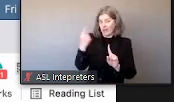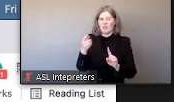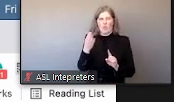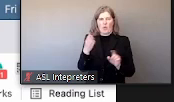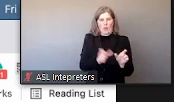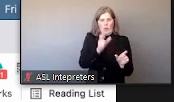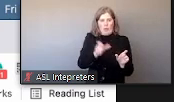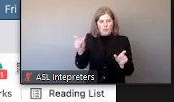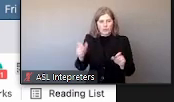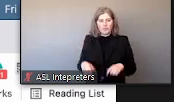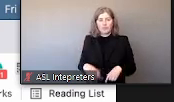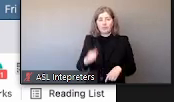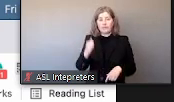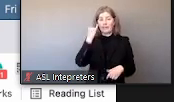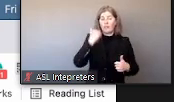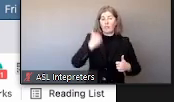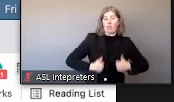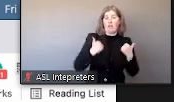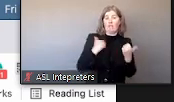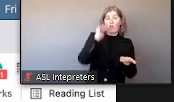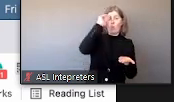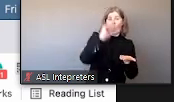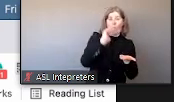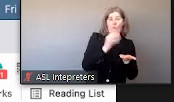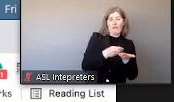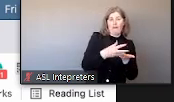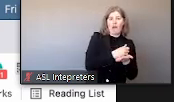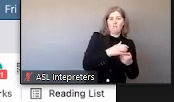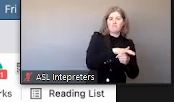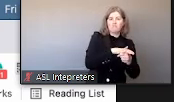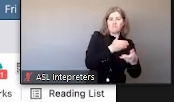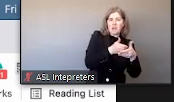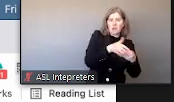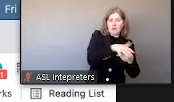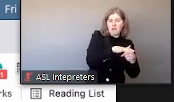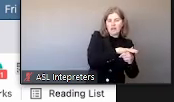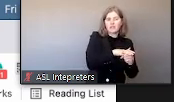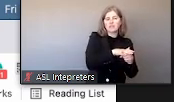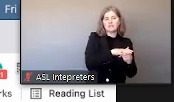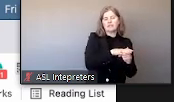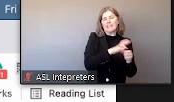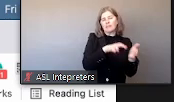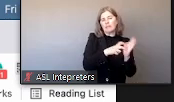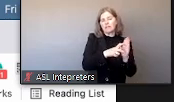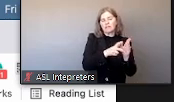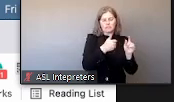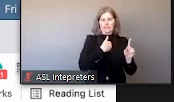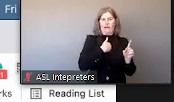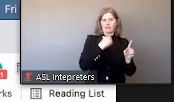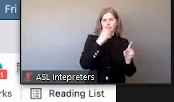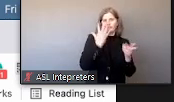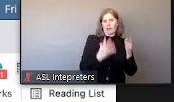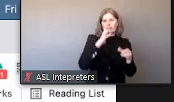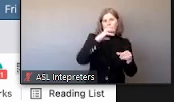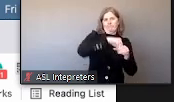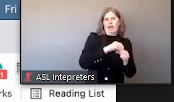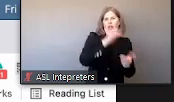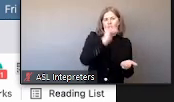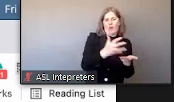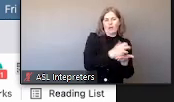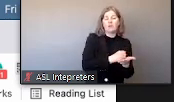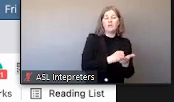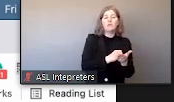you are living in a low-income neighborhood, which implies a low-income person as well, you're more than twice